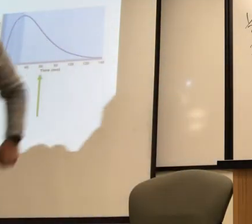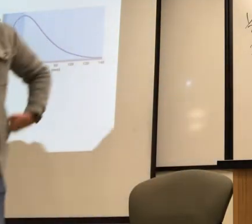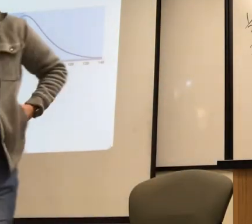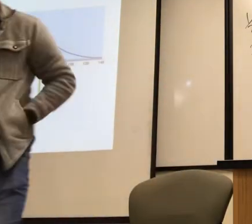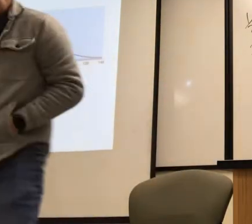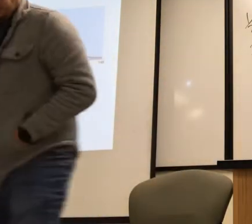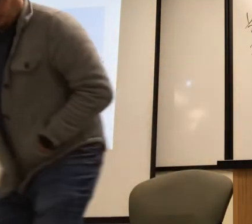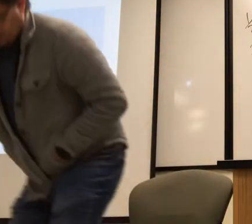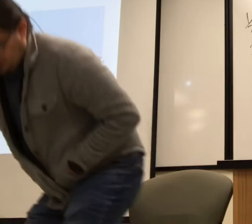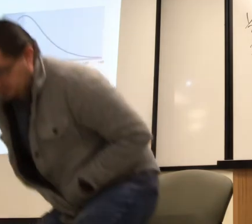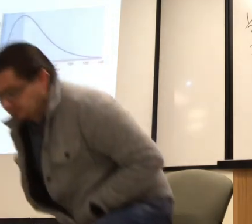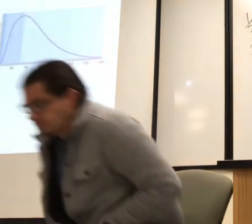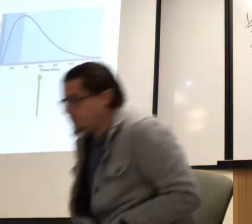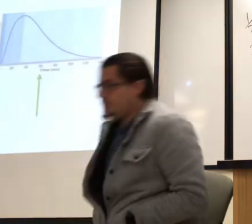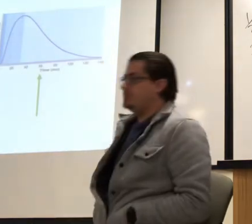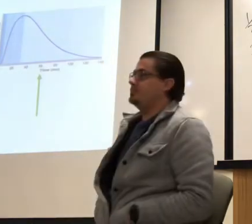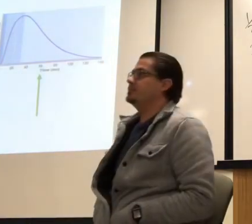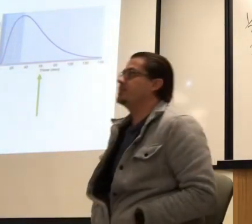Predict what happens